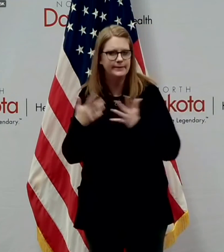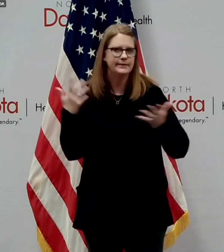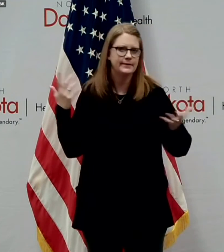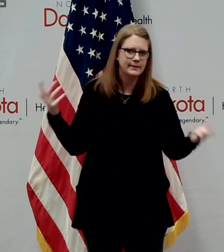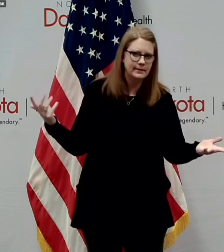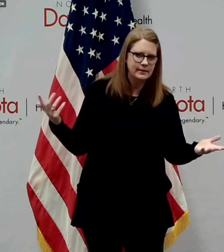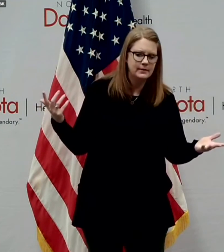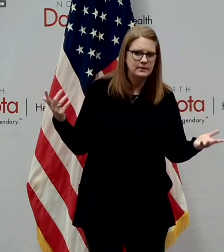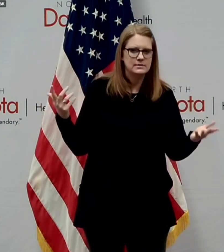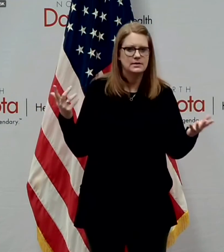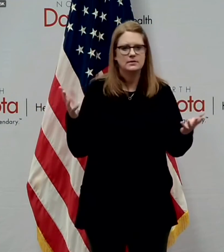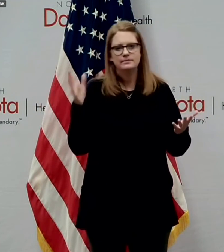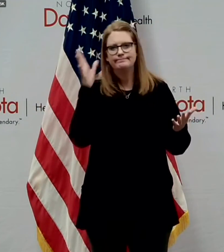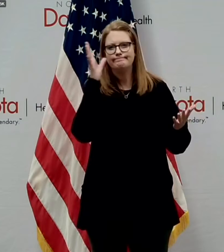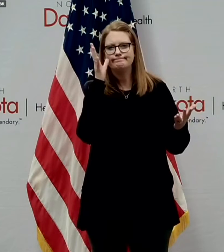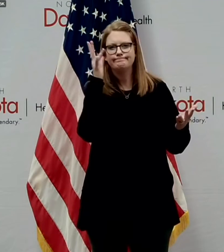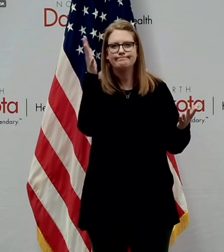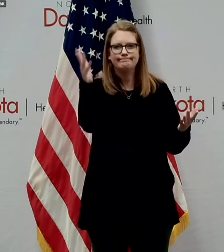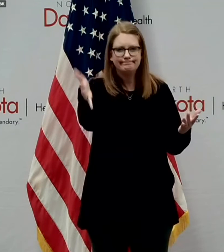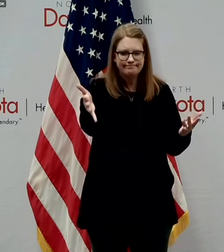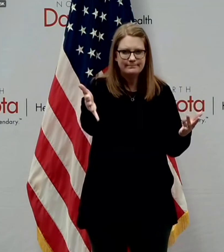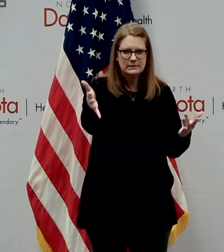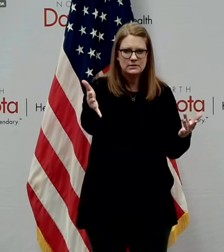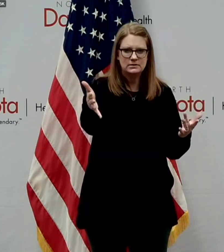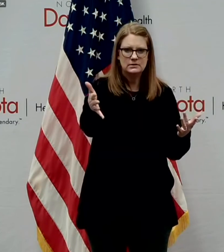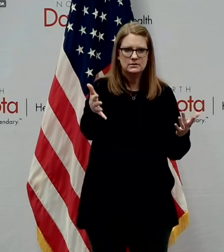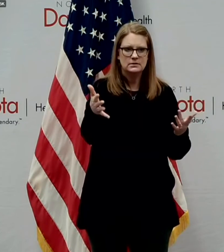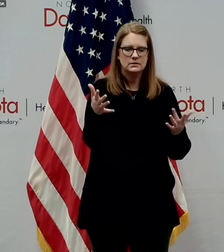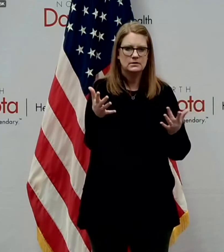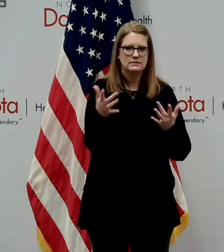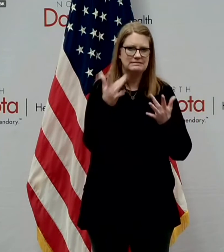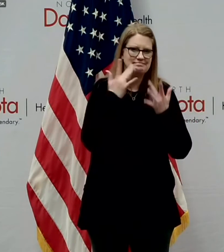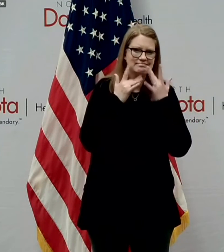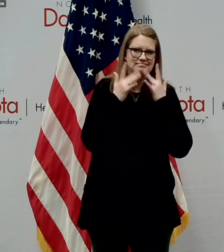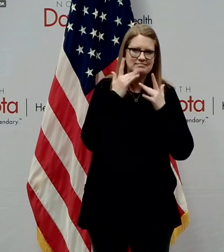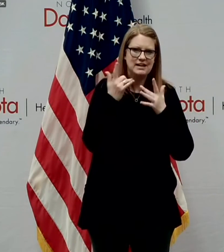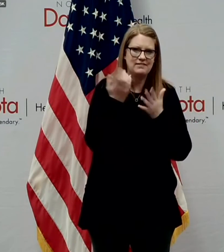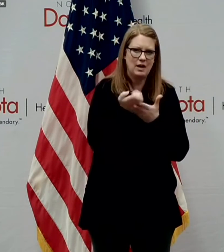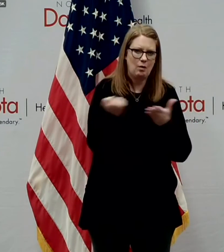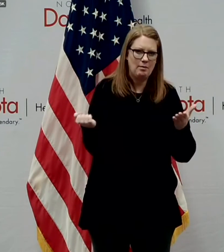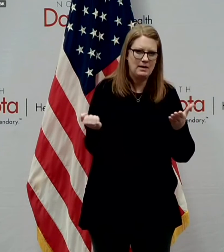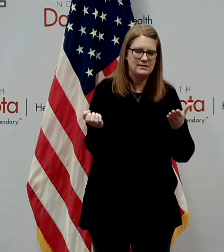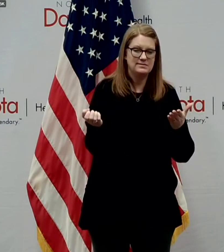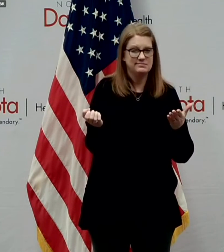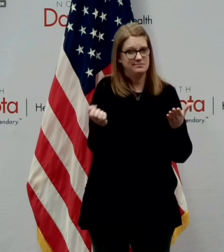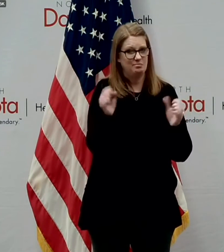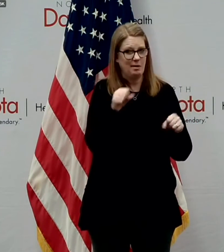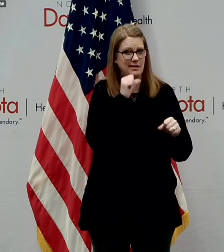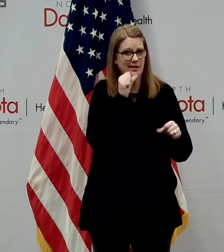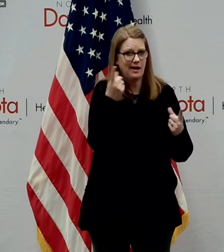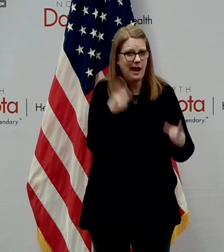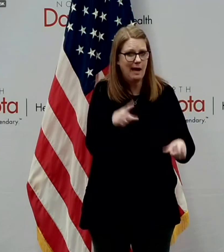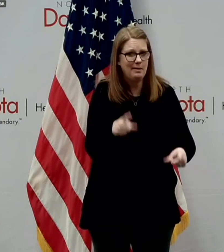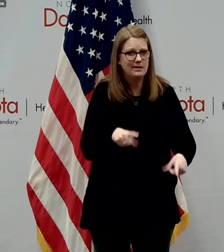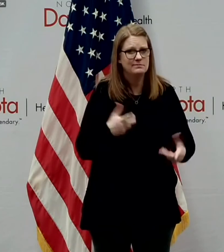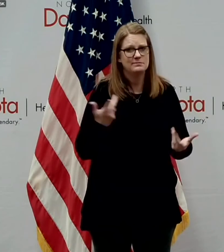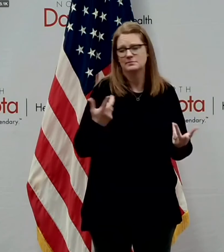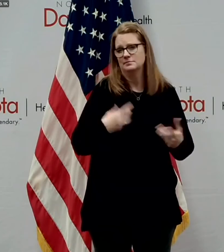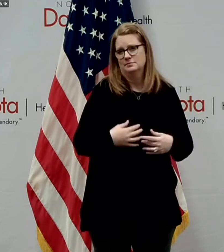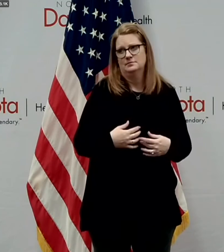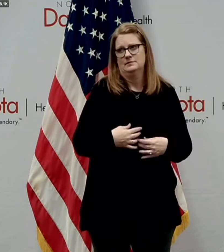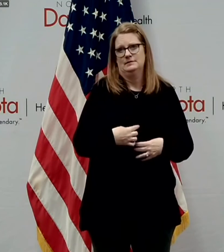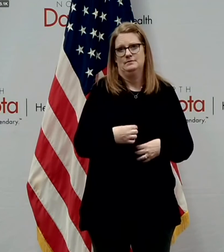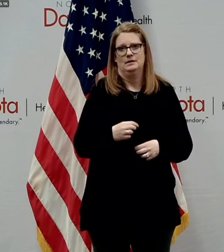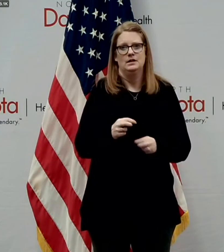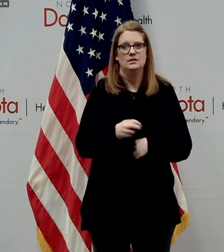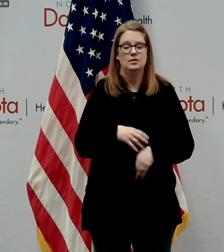further out you look, the likelihood that there's going to be a shortage of equipment is pretty slim. I mean, I think we got, you've